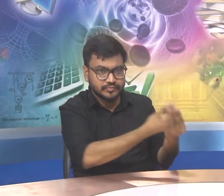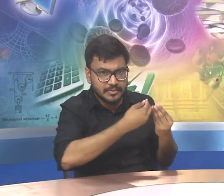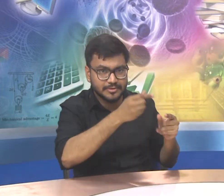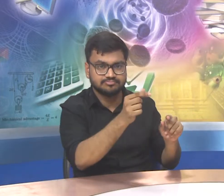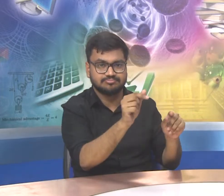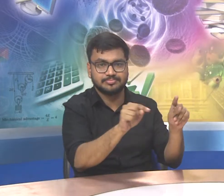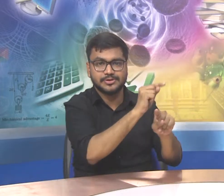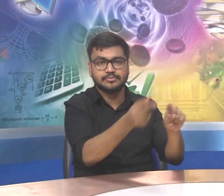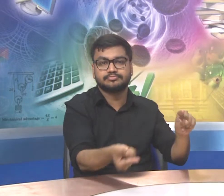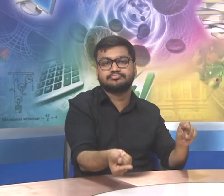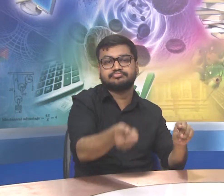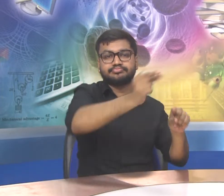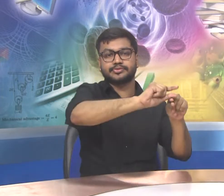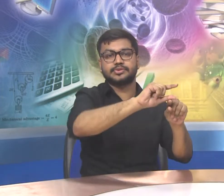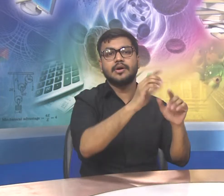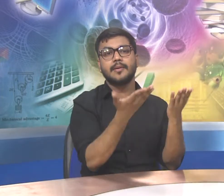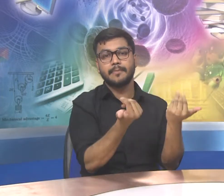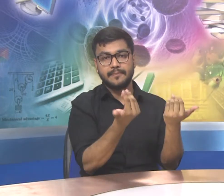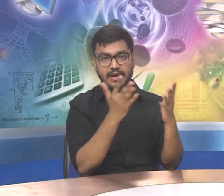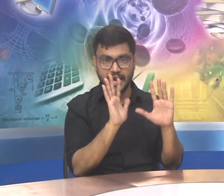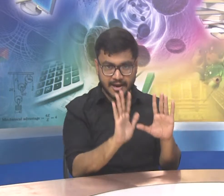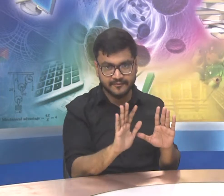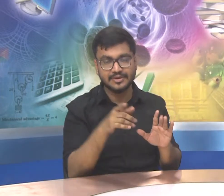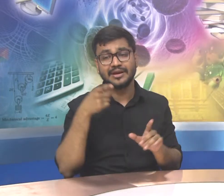during which no withdrawal is allowed.